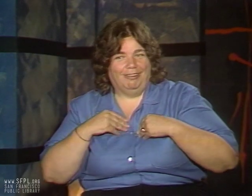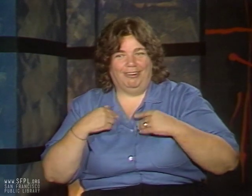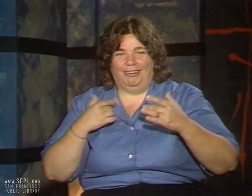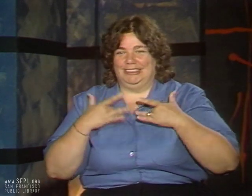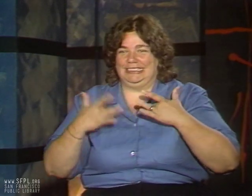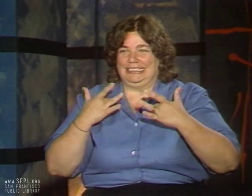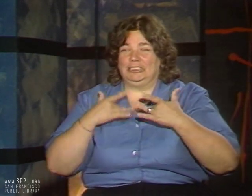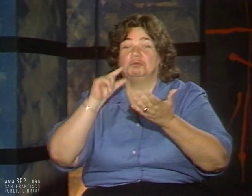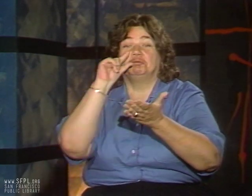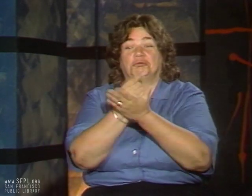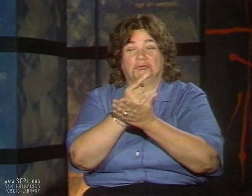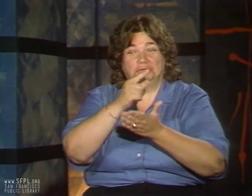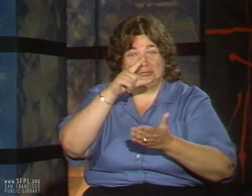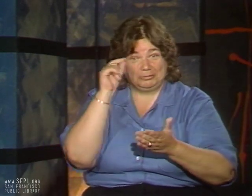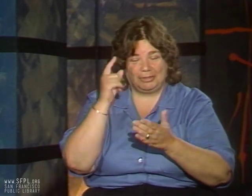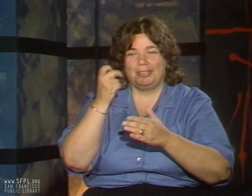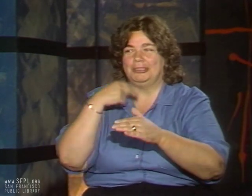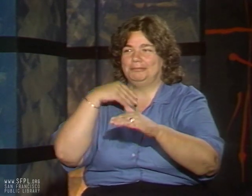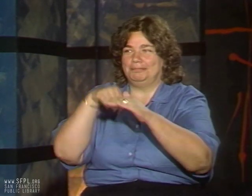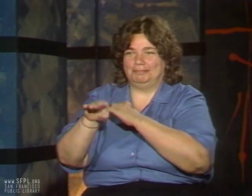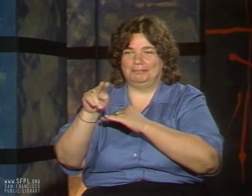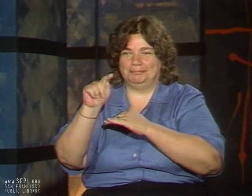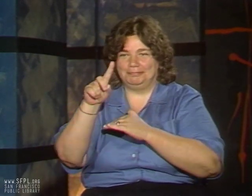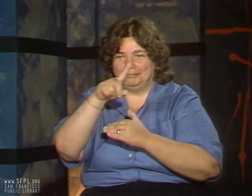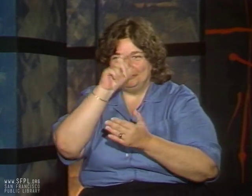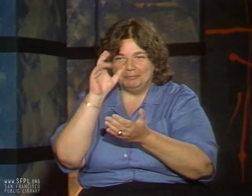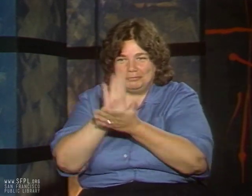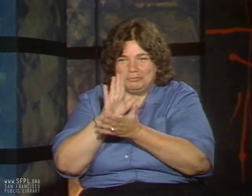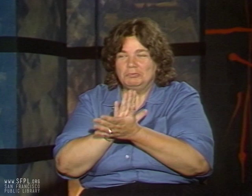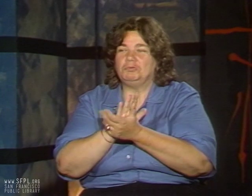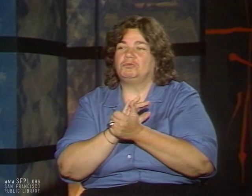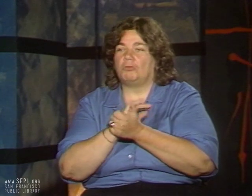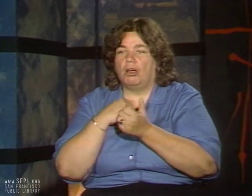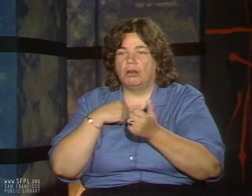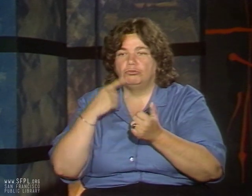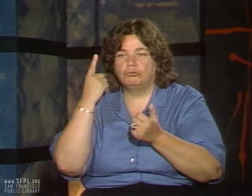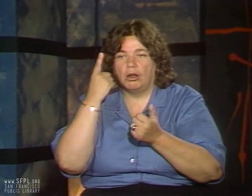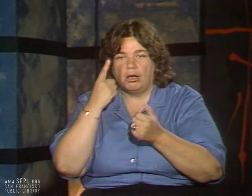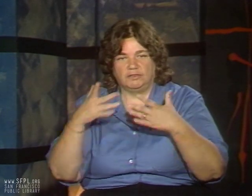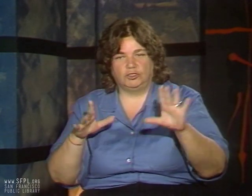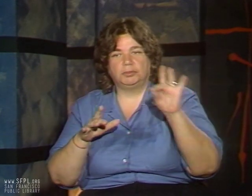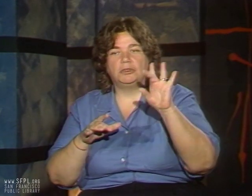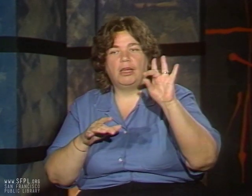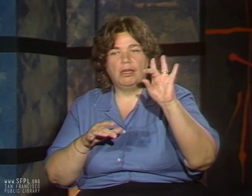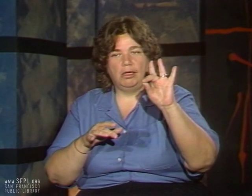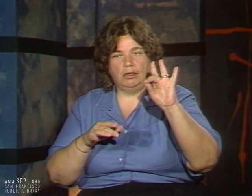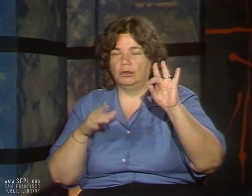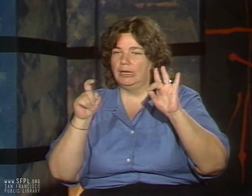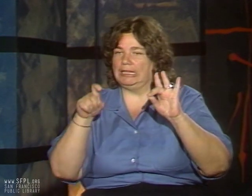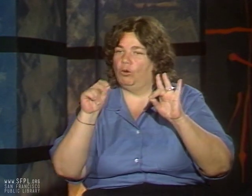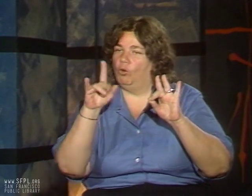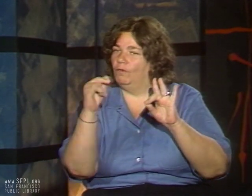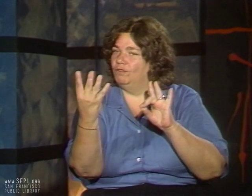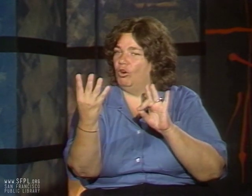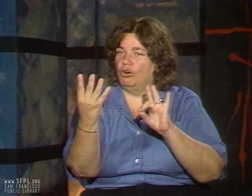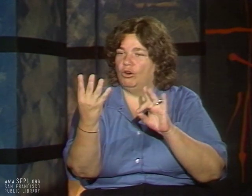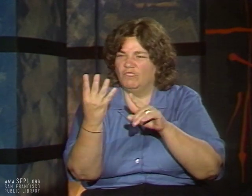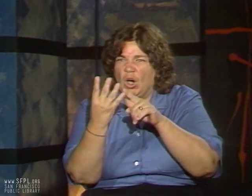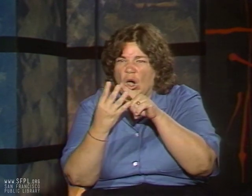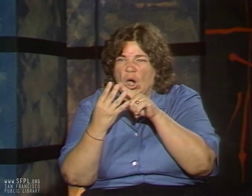summer school. It must have been a 4-star performance. So I headed straight for NTD after graduation. There was a